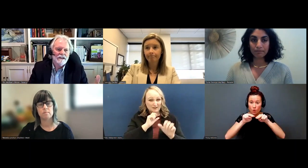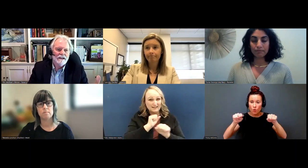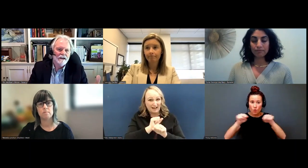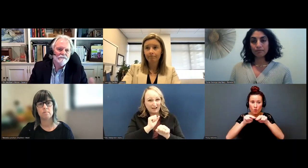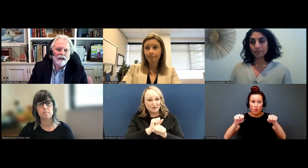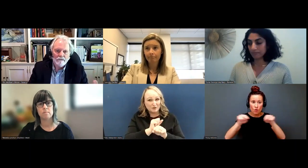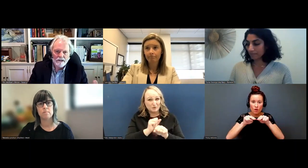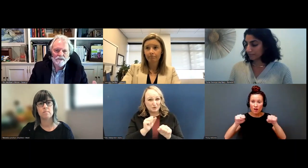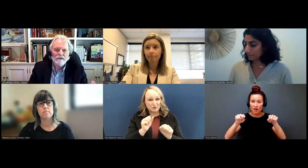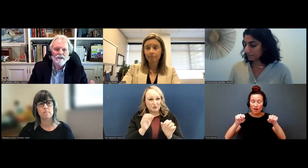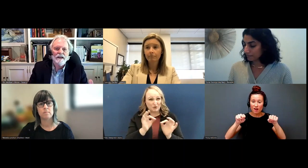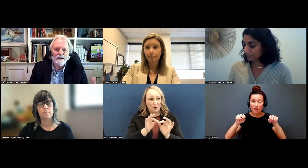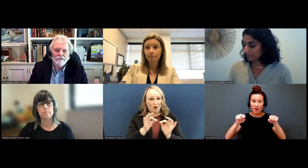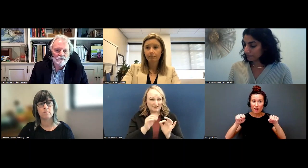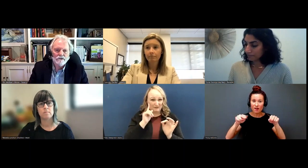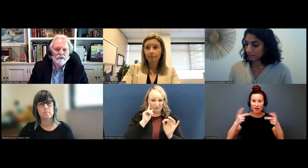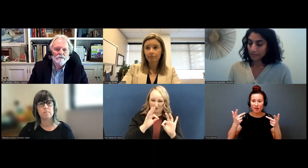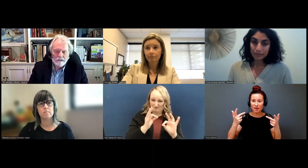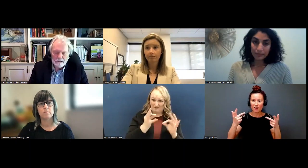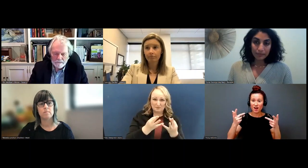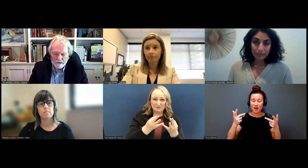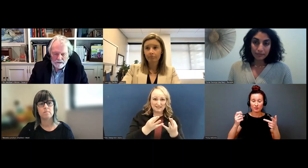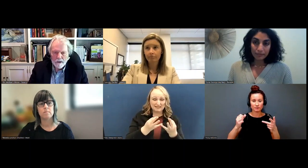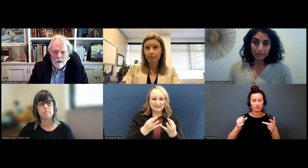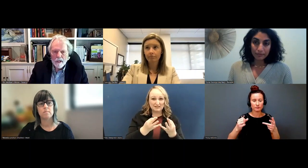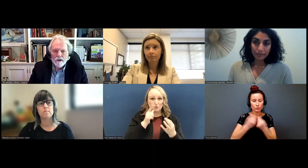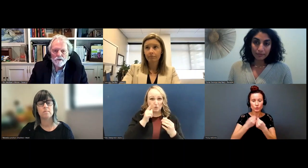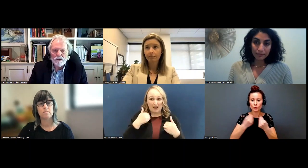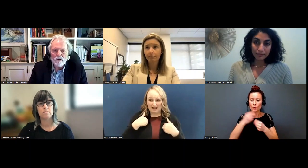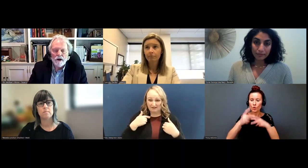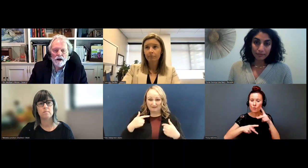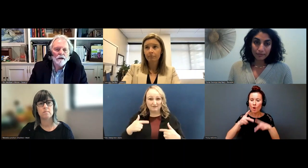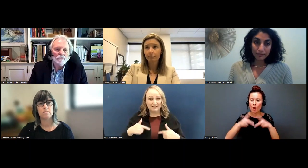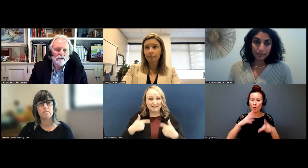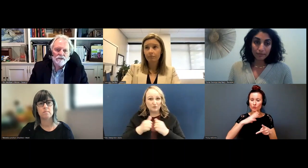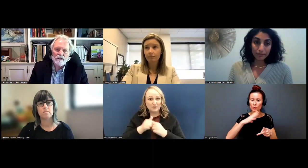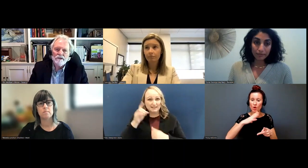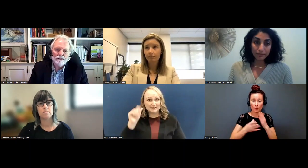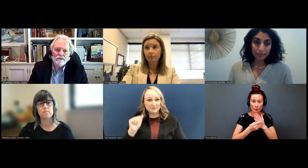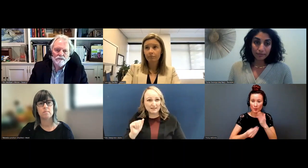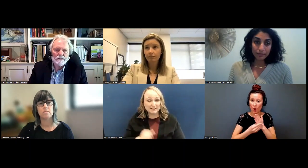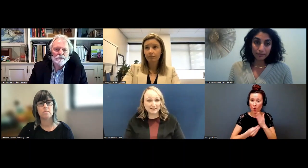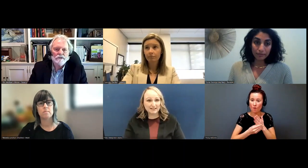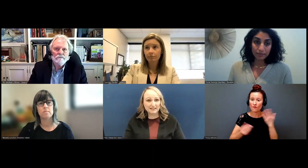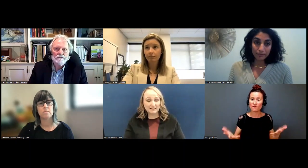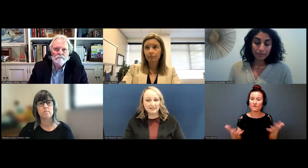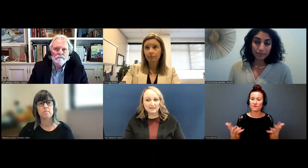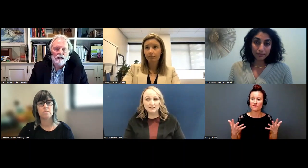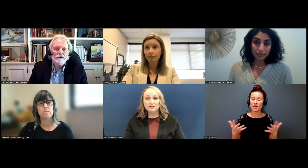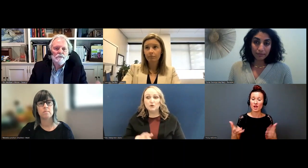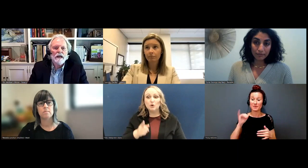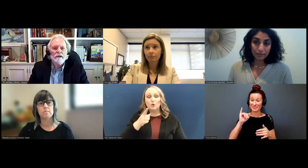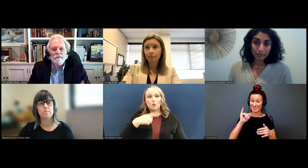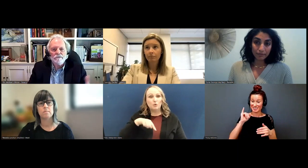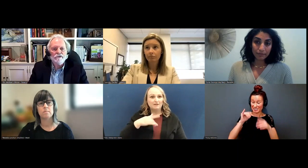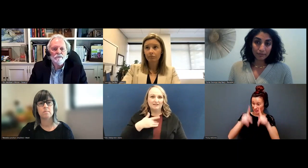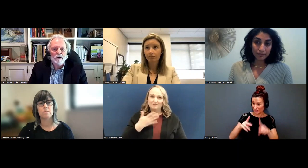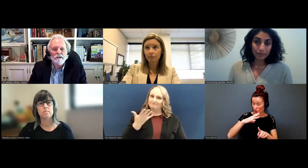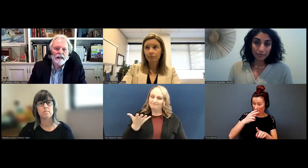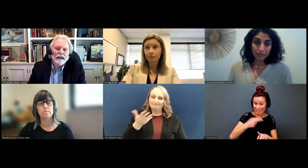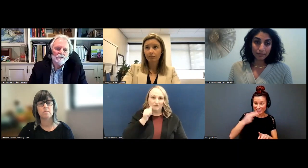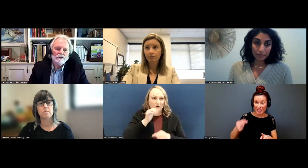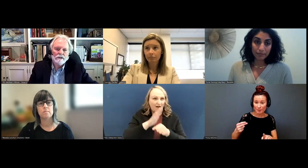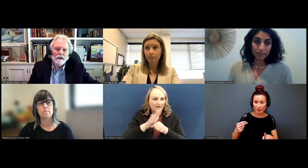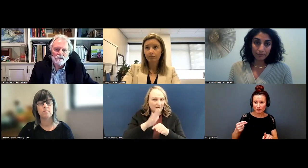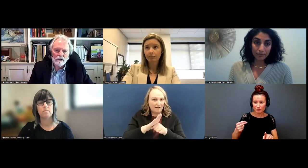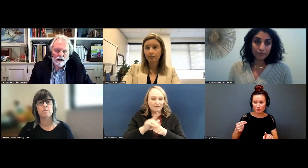costs of families and individuals living with disabilities. So a number of us said, you've got to expand and improve upon